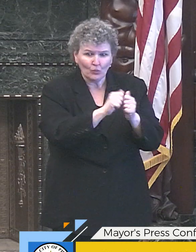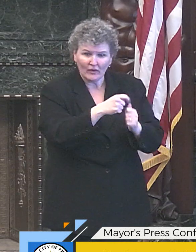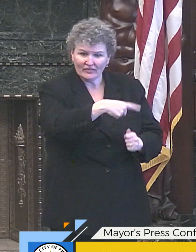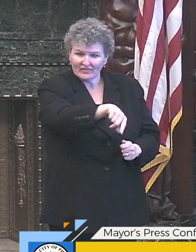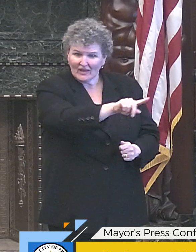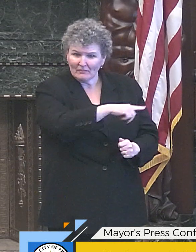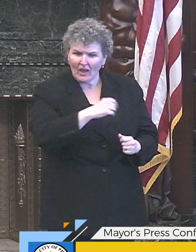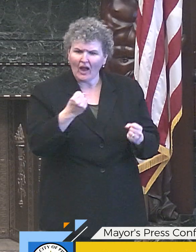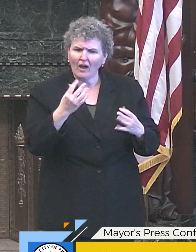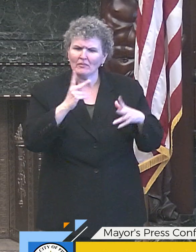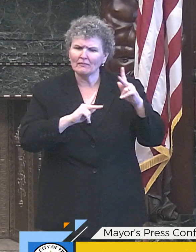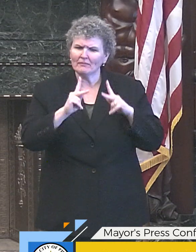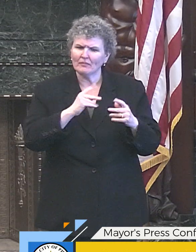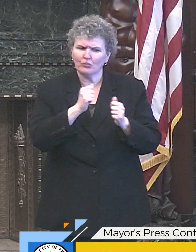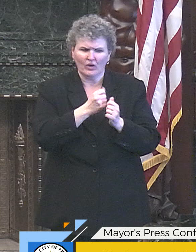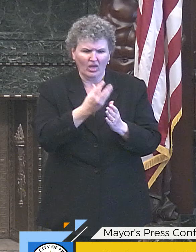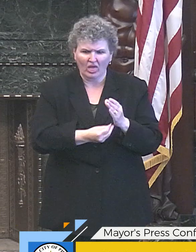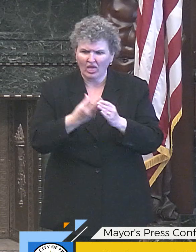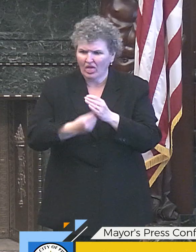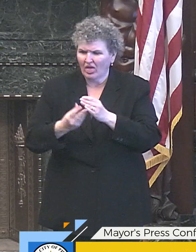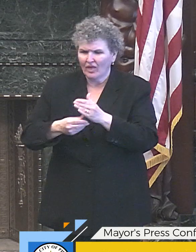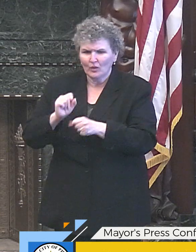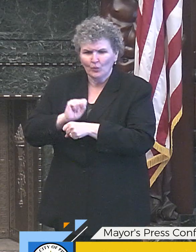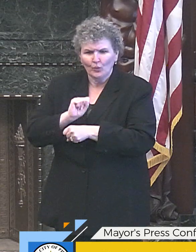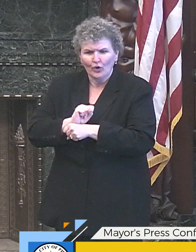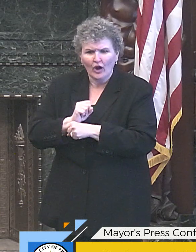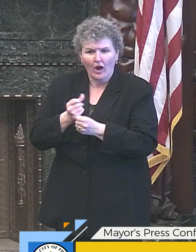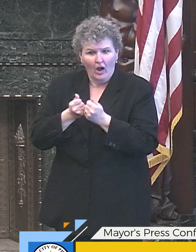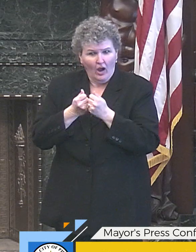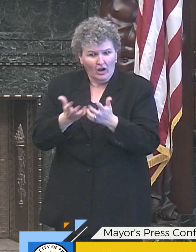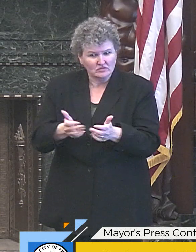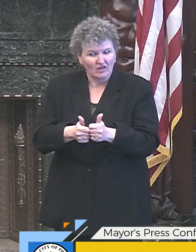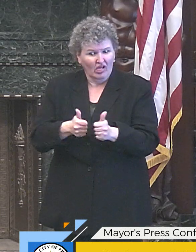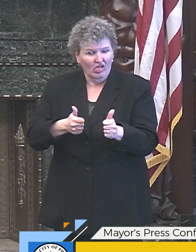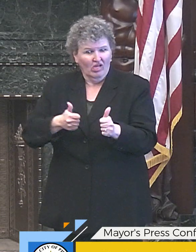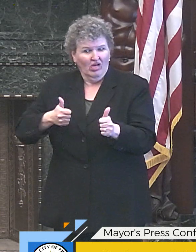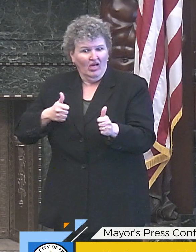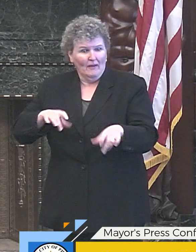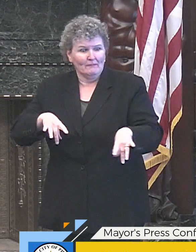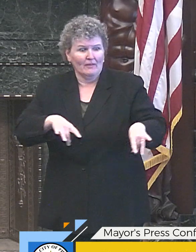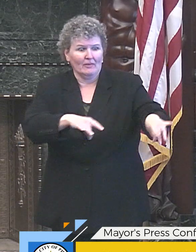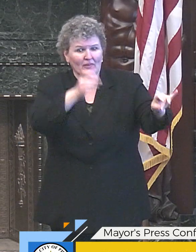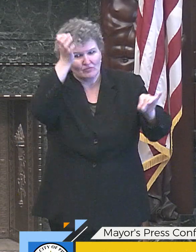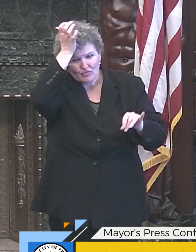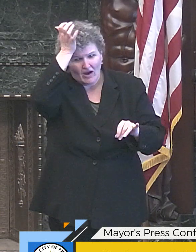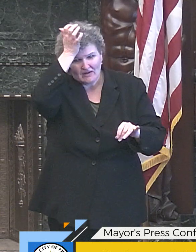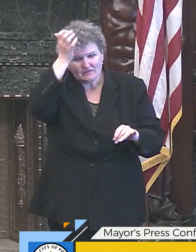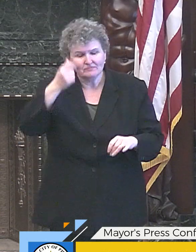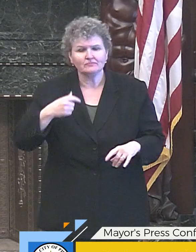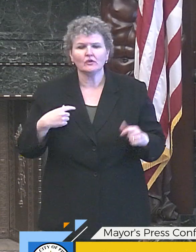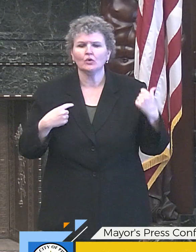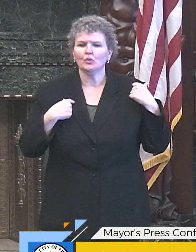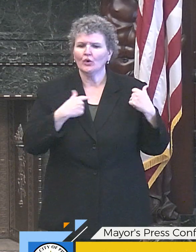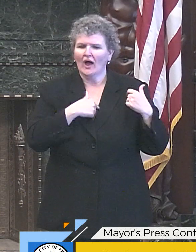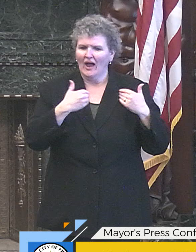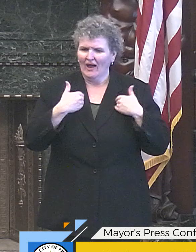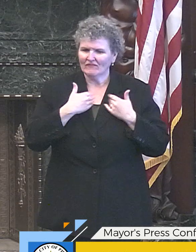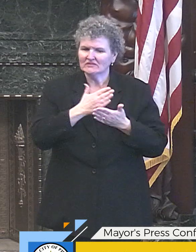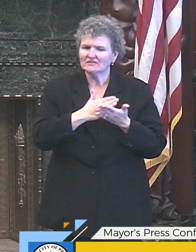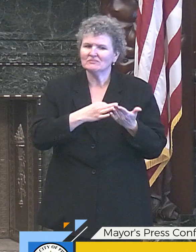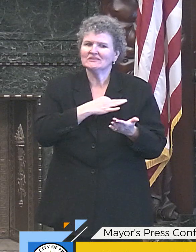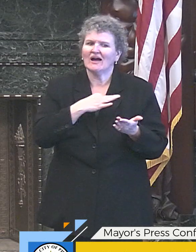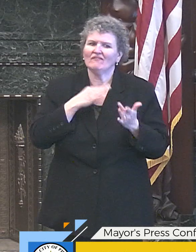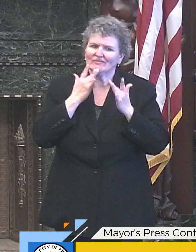call outs that would be causing the delay. So can you just comment on that? We've had some staff shortages as it relates to